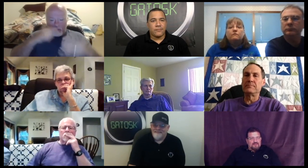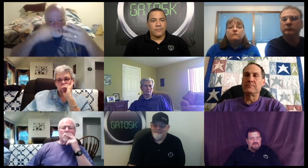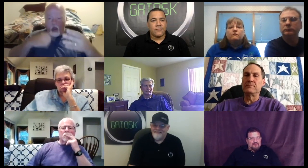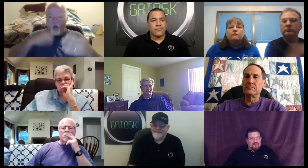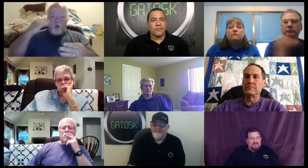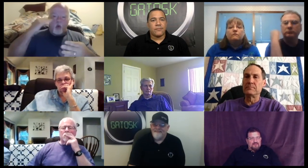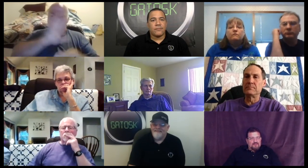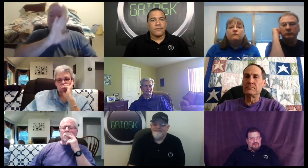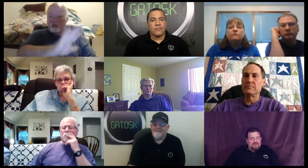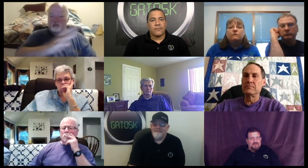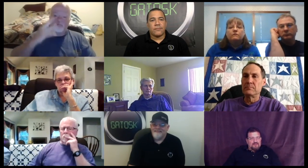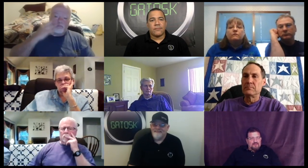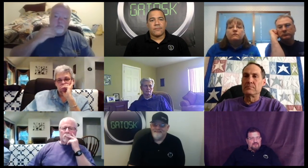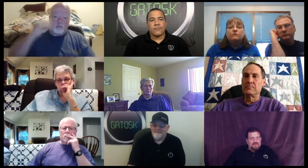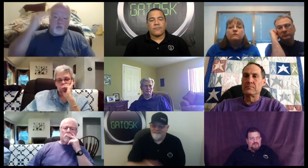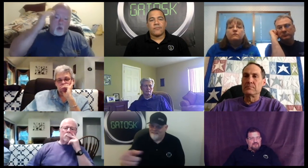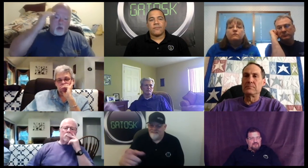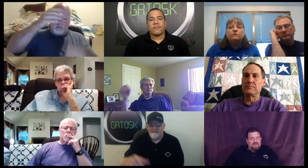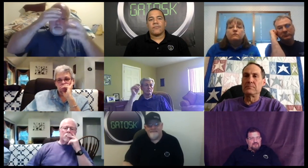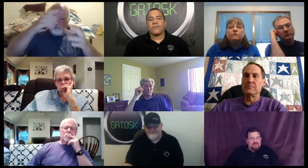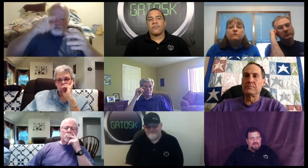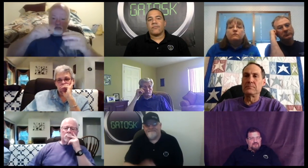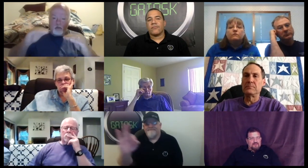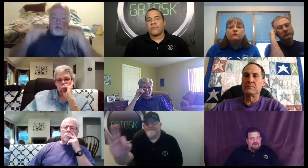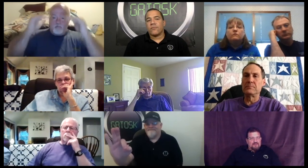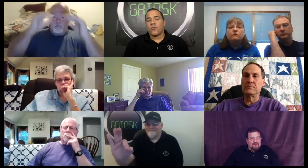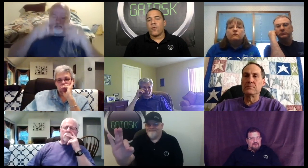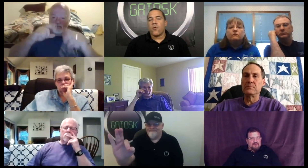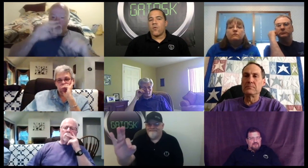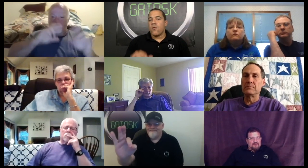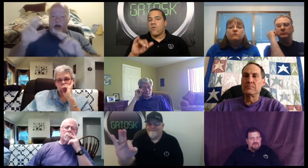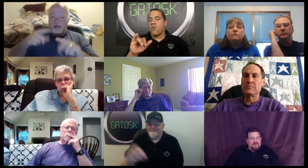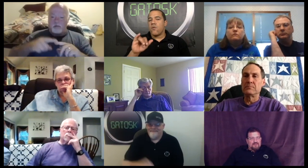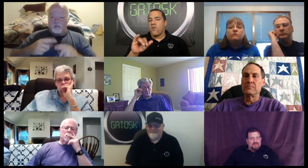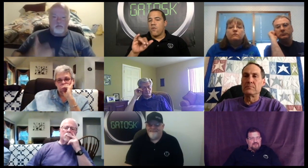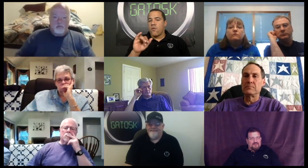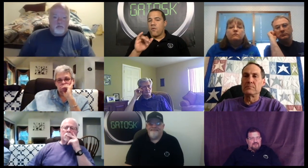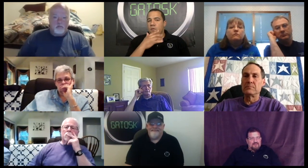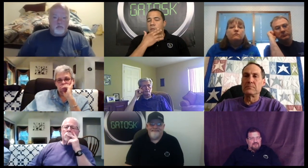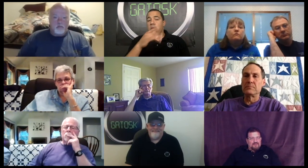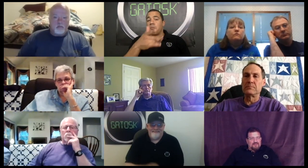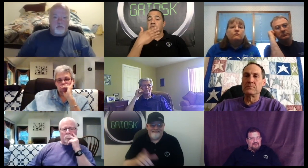Sometimes they want to know what my certification is. I could look at, see, and know what, based on their experience, we could see that they're certified, and